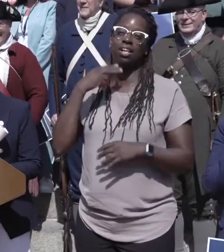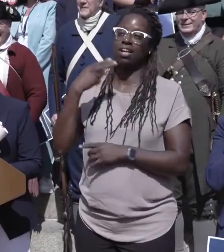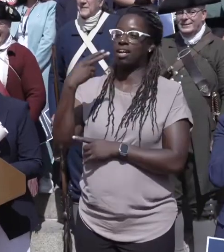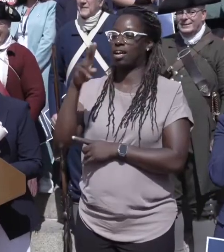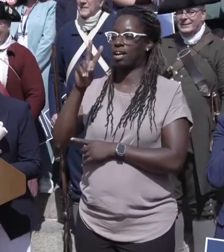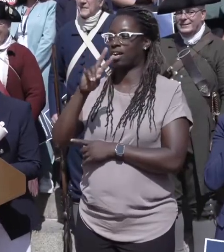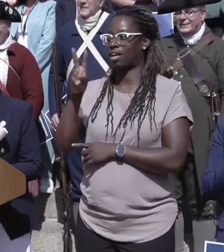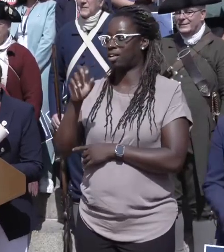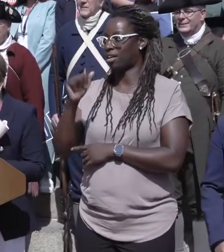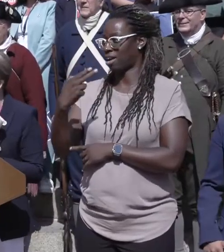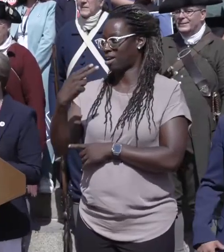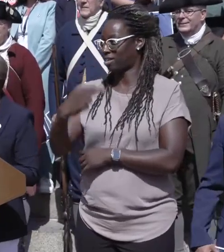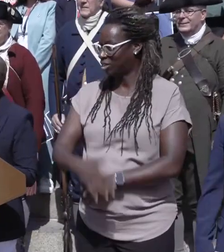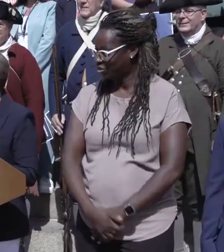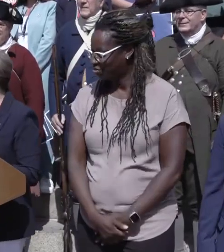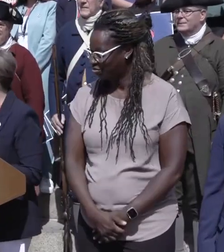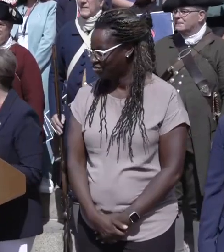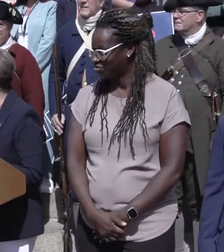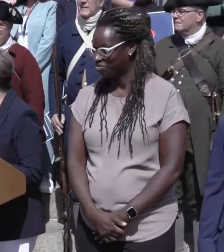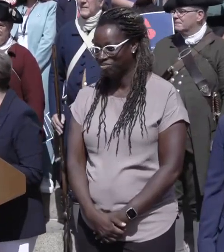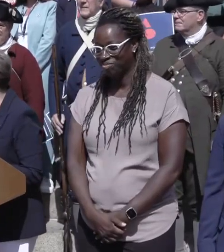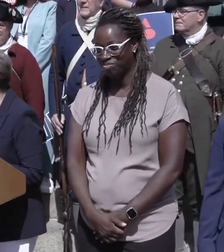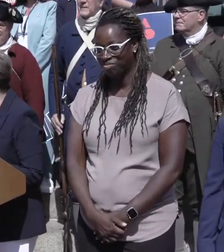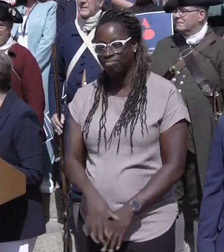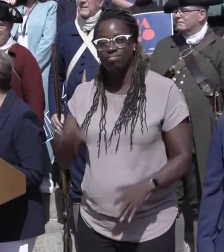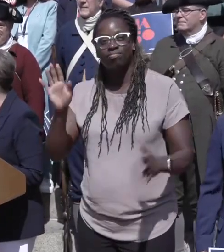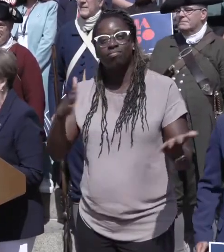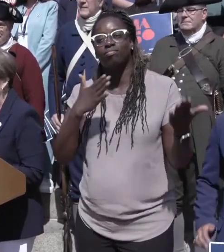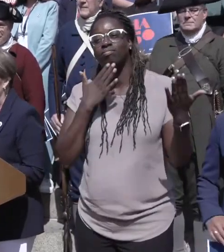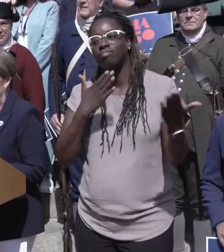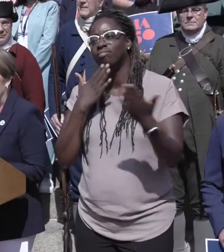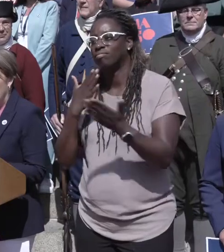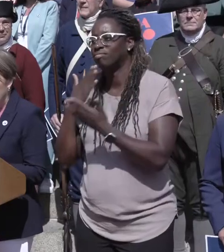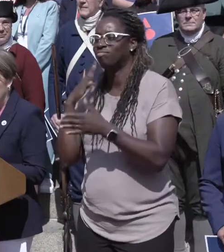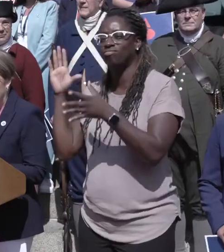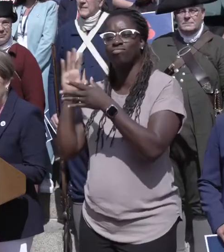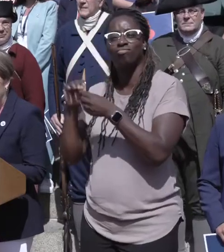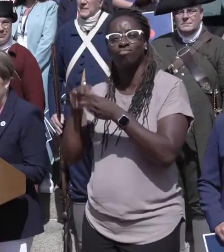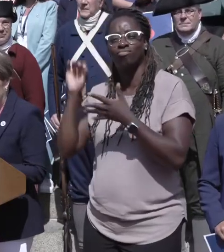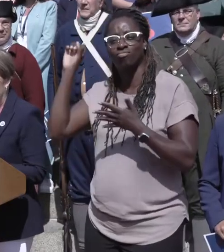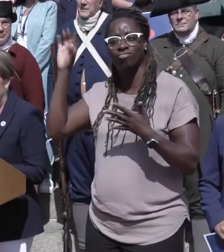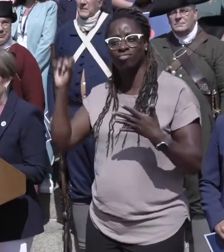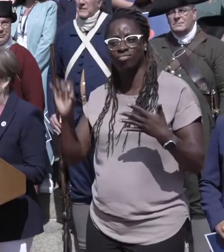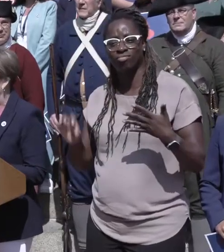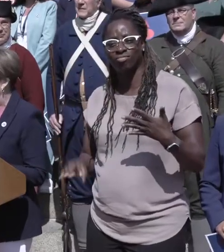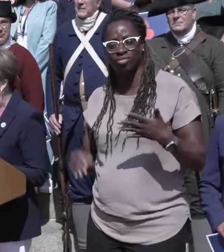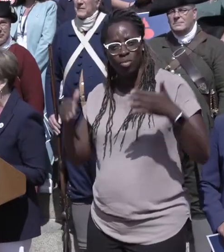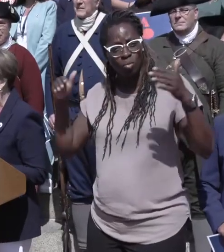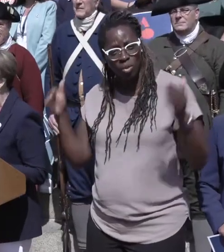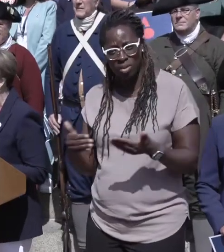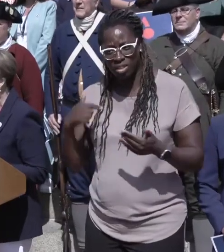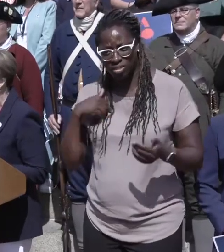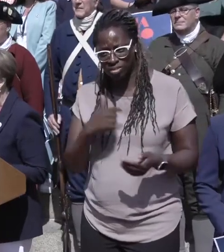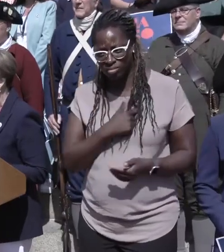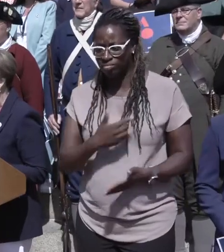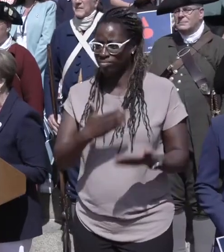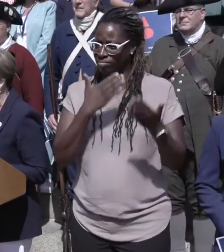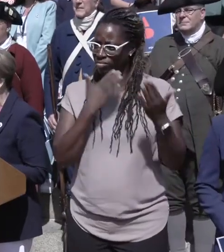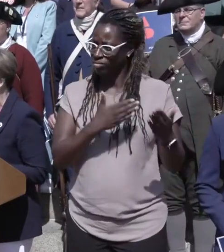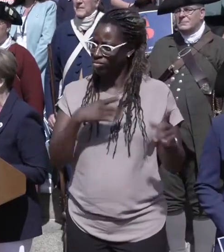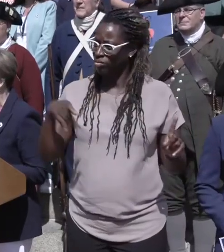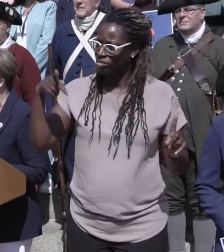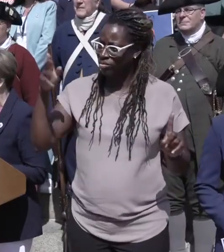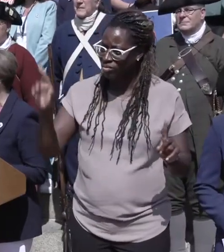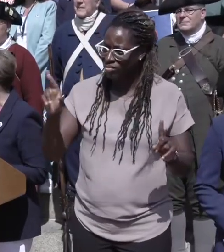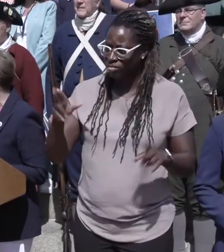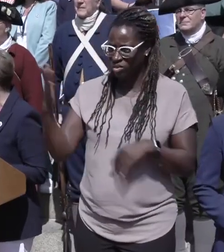us, and also for your work in laying the cornerstone of this great building.